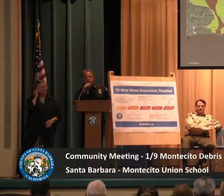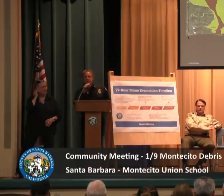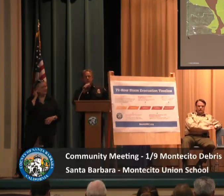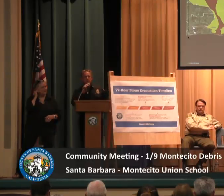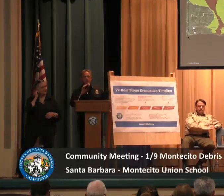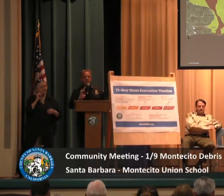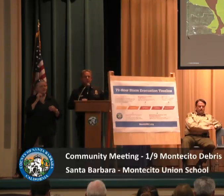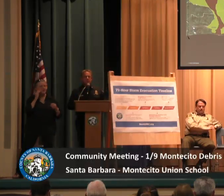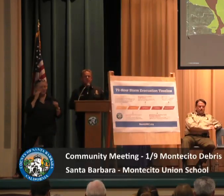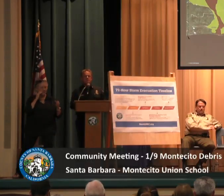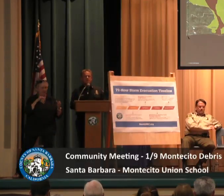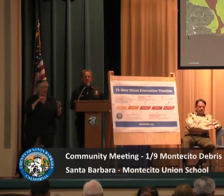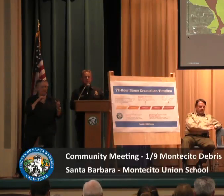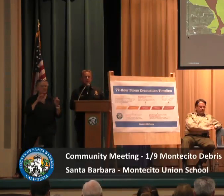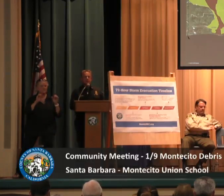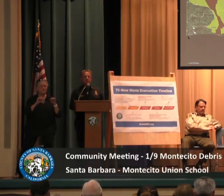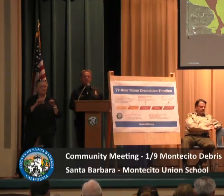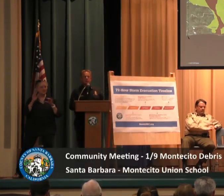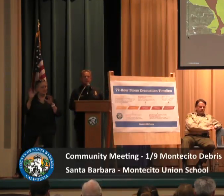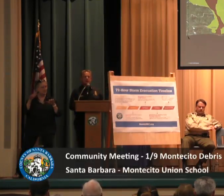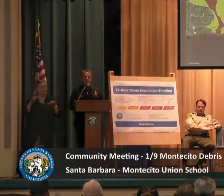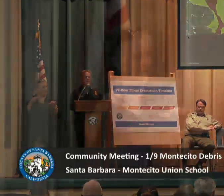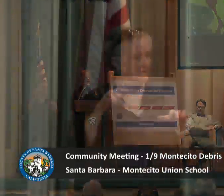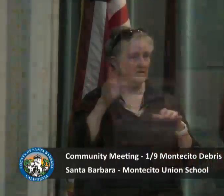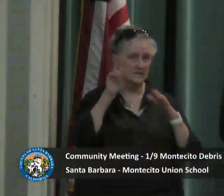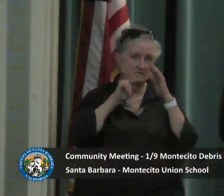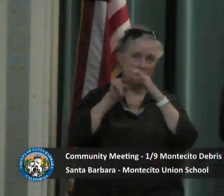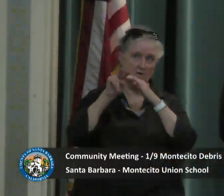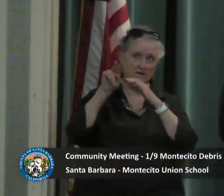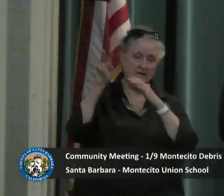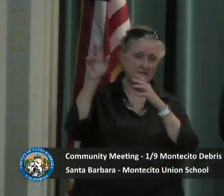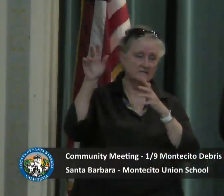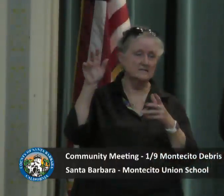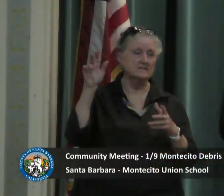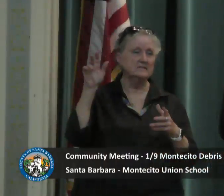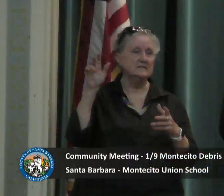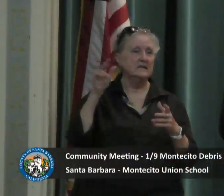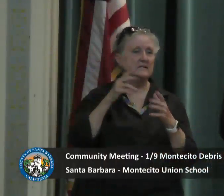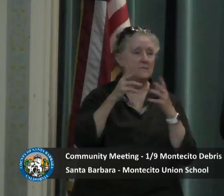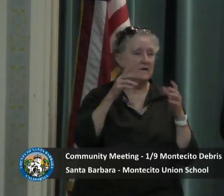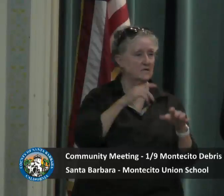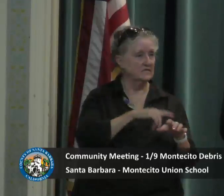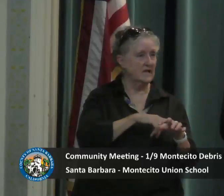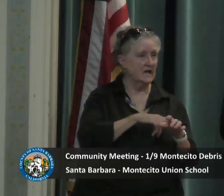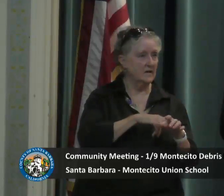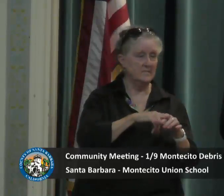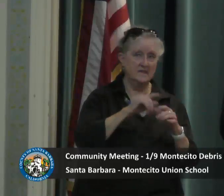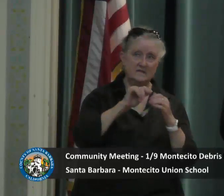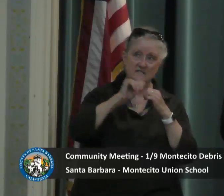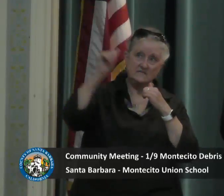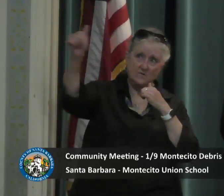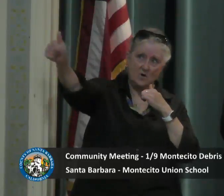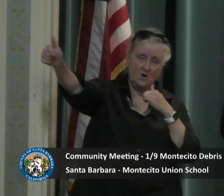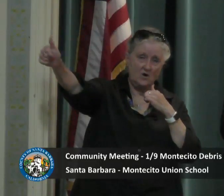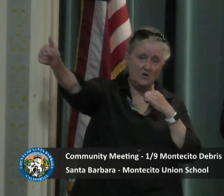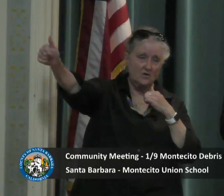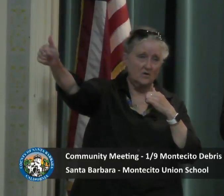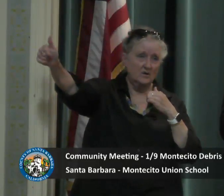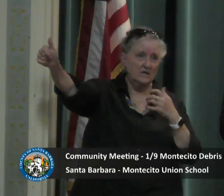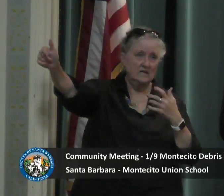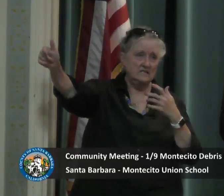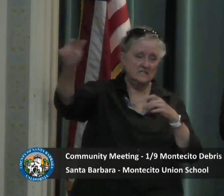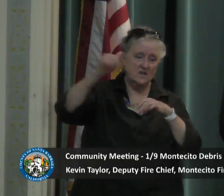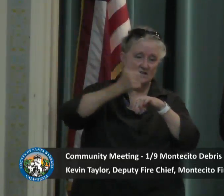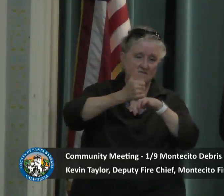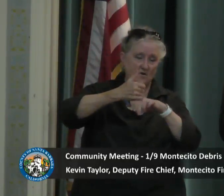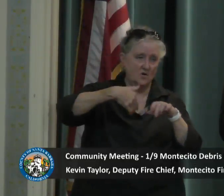So we are aware of the potential rain that's forecast, and due to the amount of time that it's out, the forecast is not currently